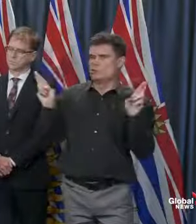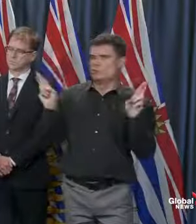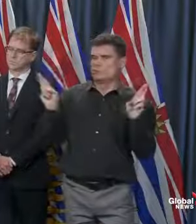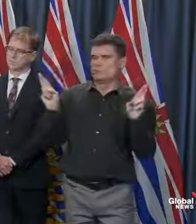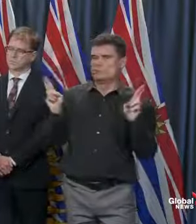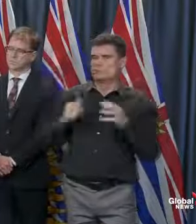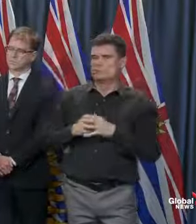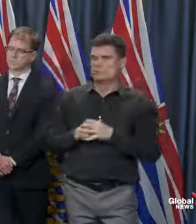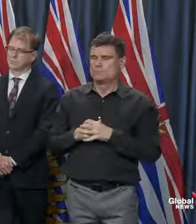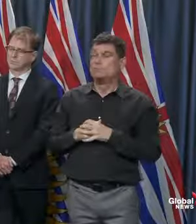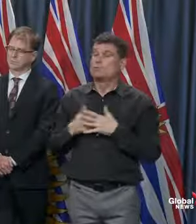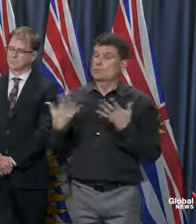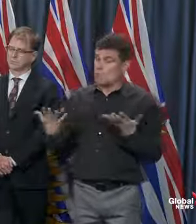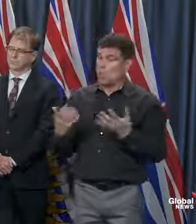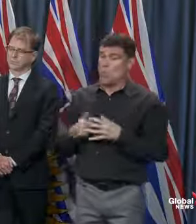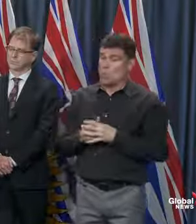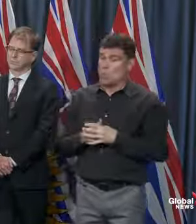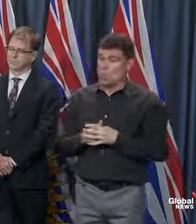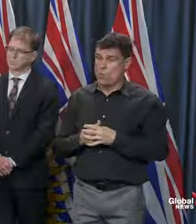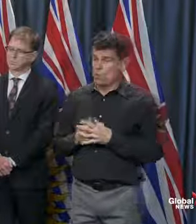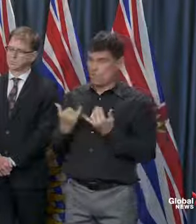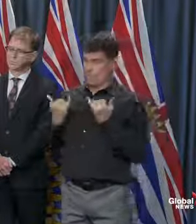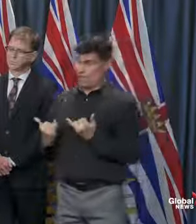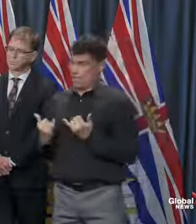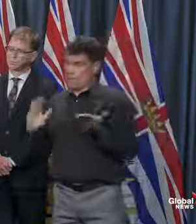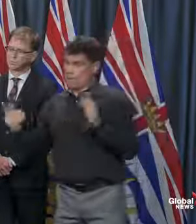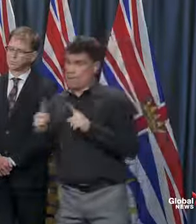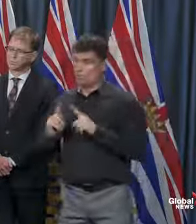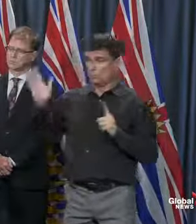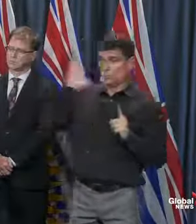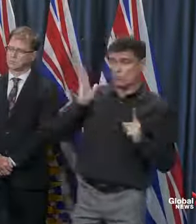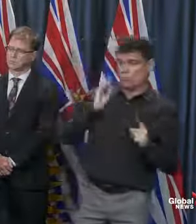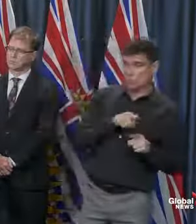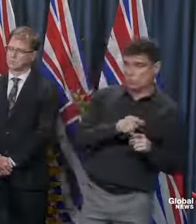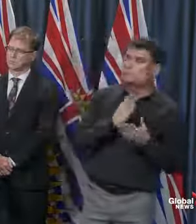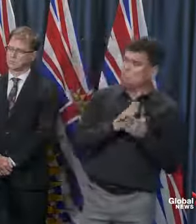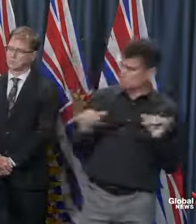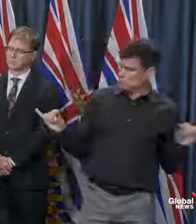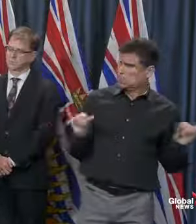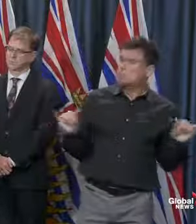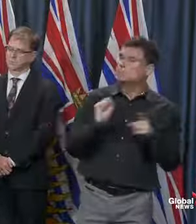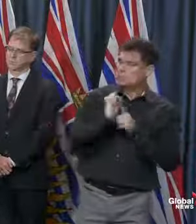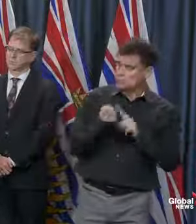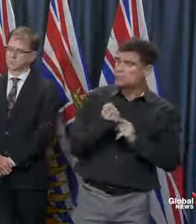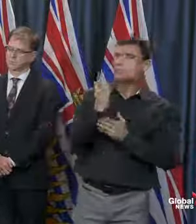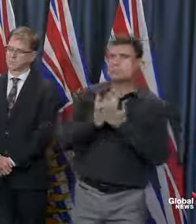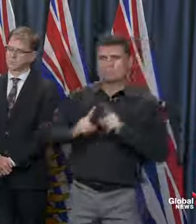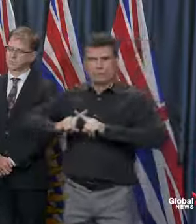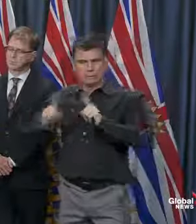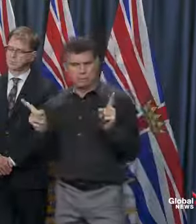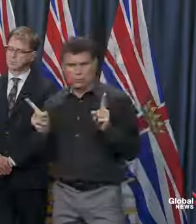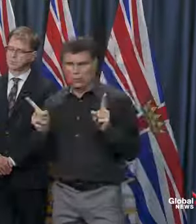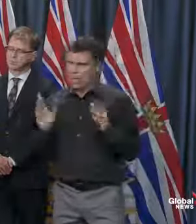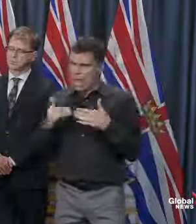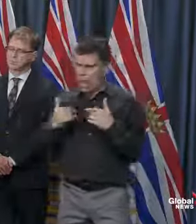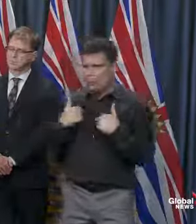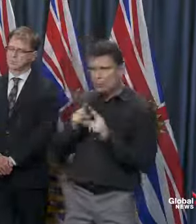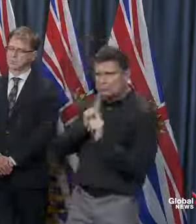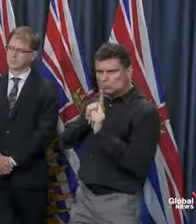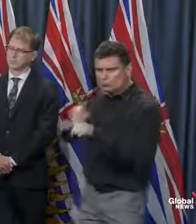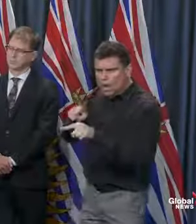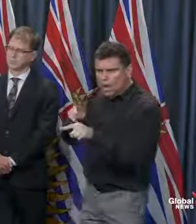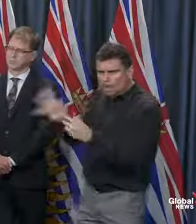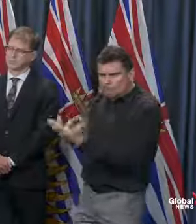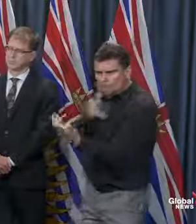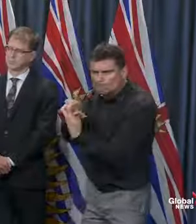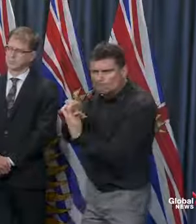different. So it has to be adapted and changed. And we often say a plan is the basis for change, and that is